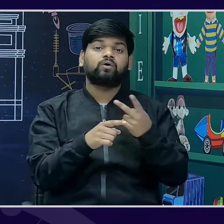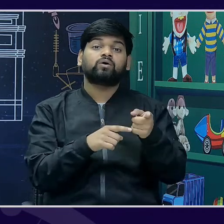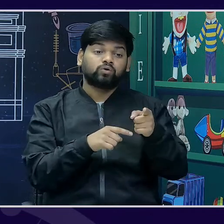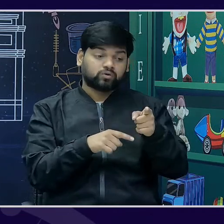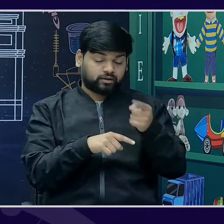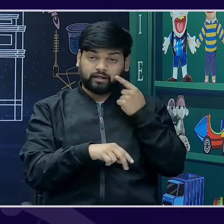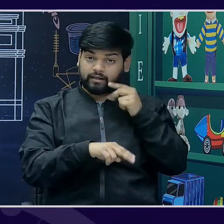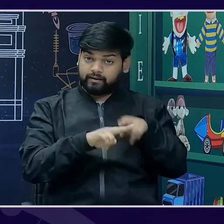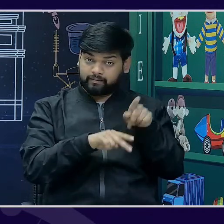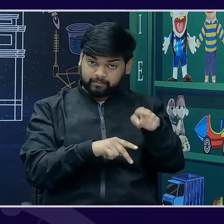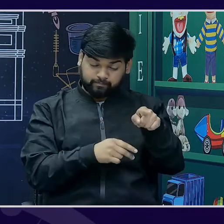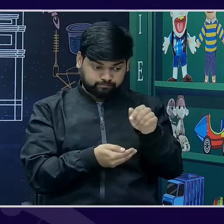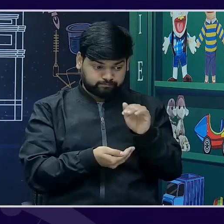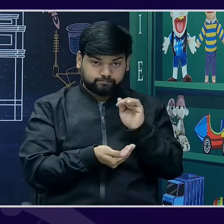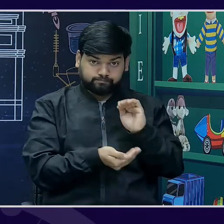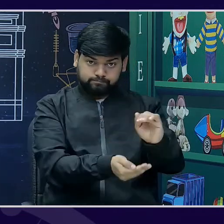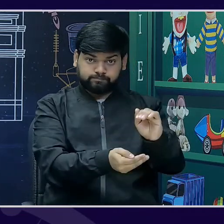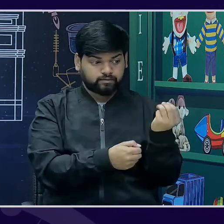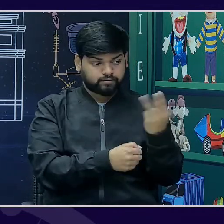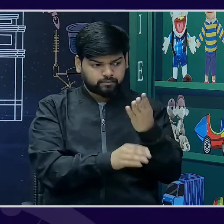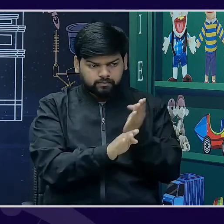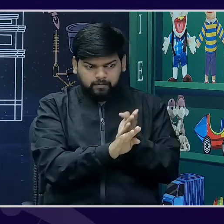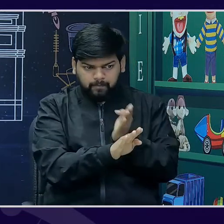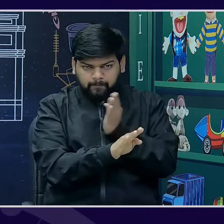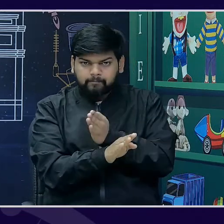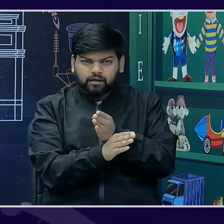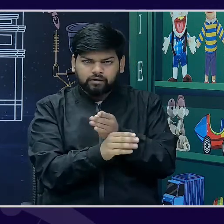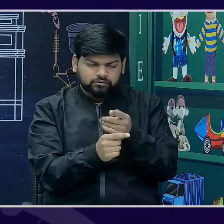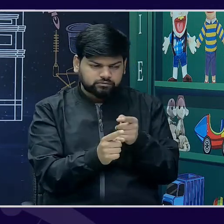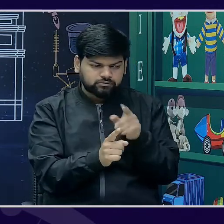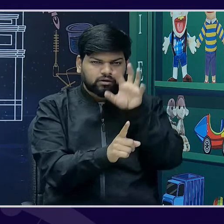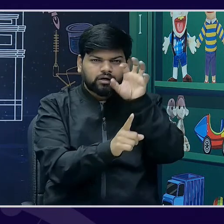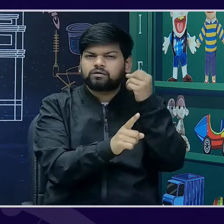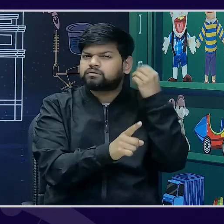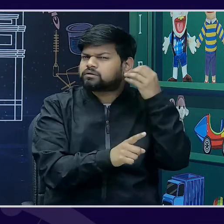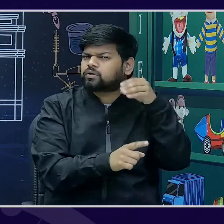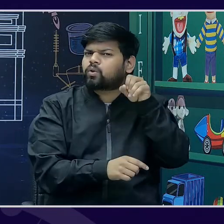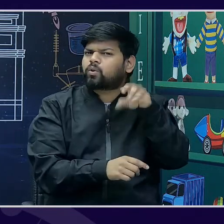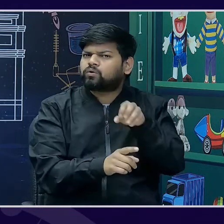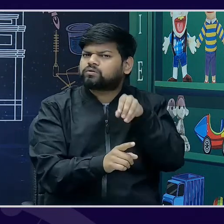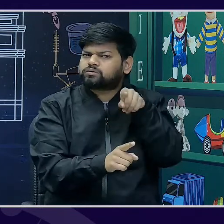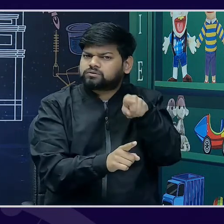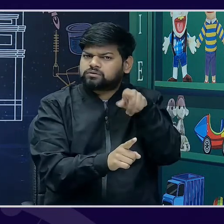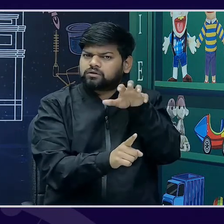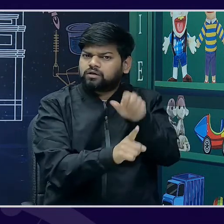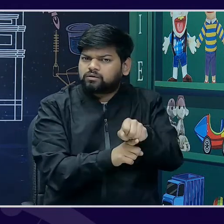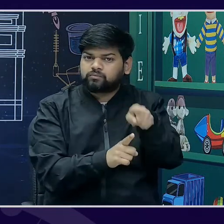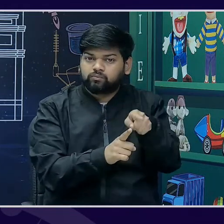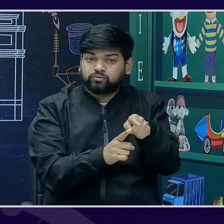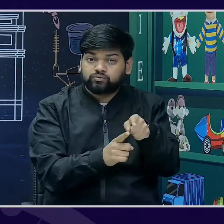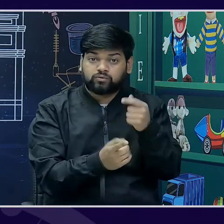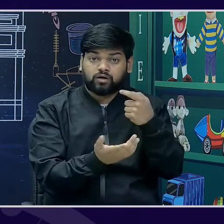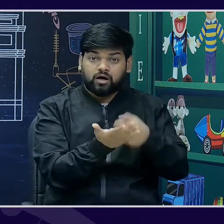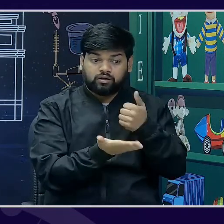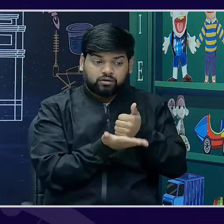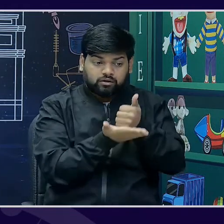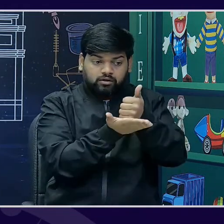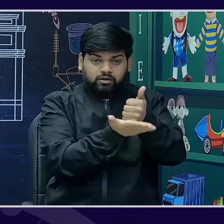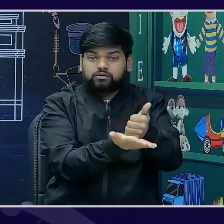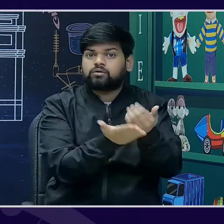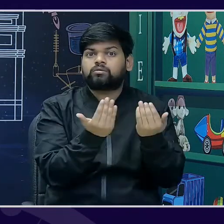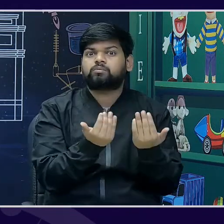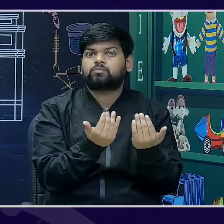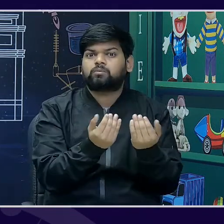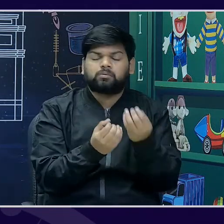The nature of rehabilitation is going to be very good quality, and the child doesn't lose the crucial years, the critical period